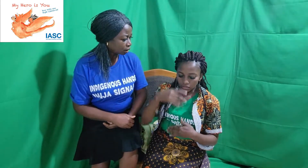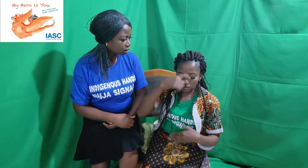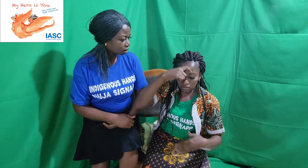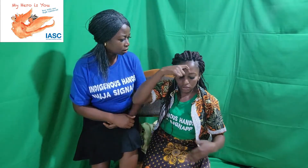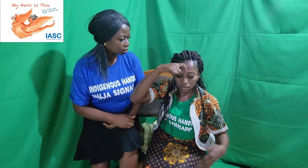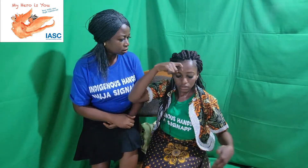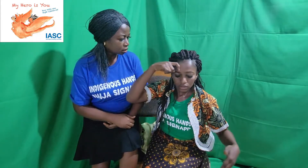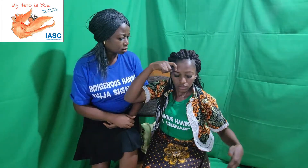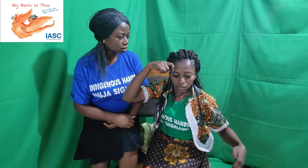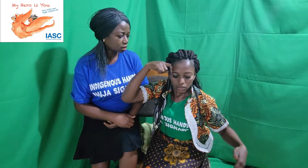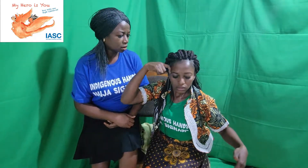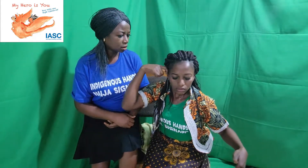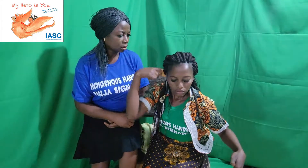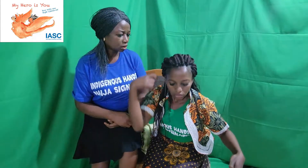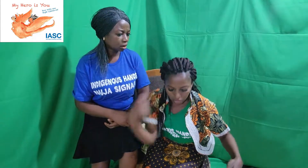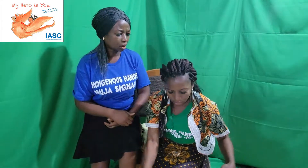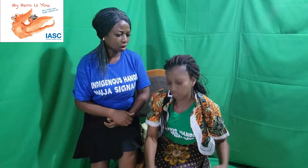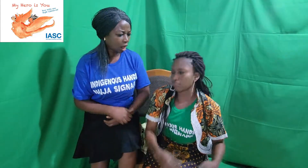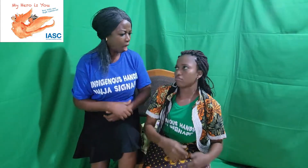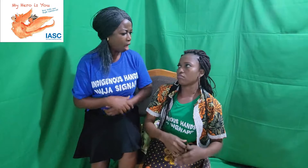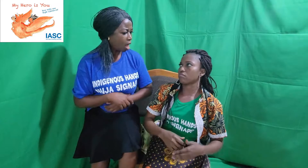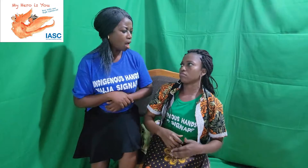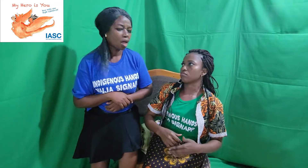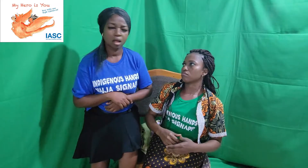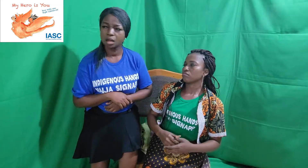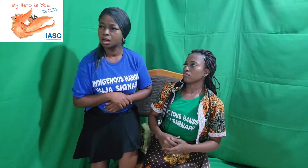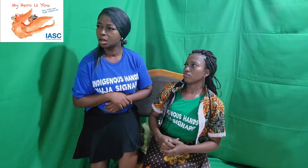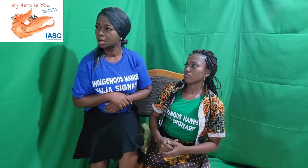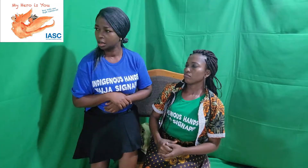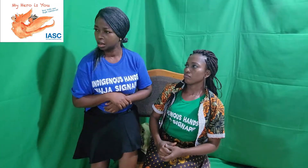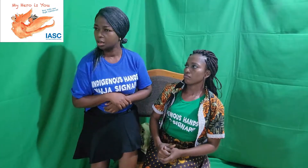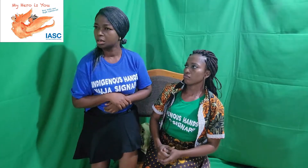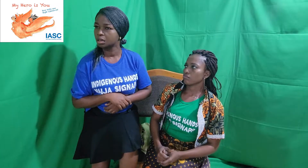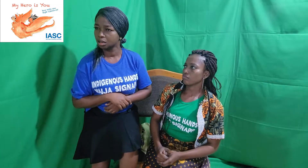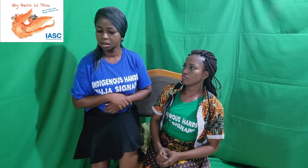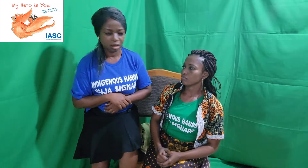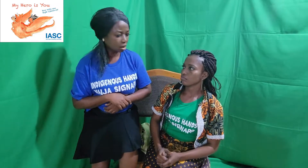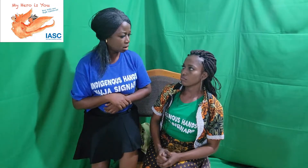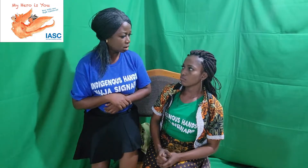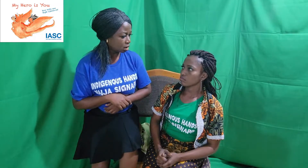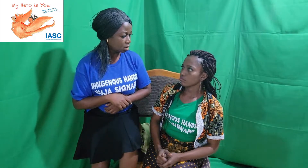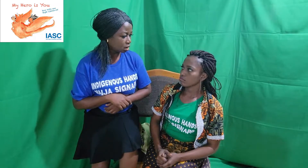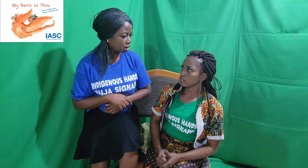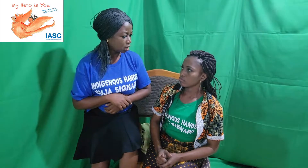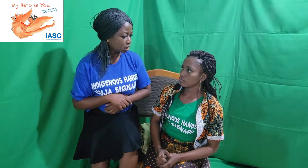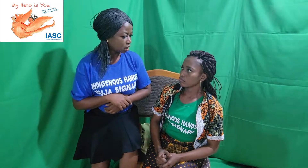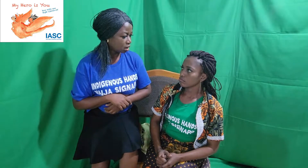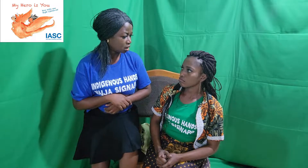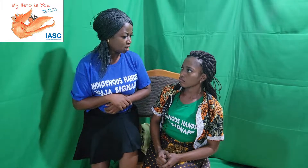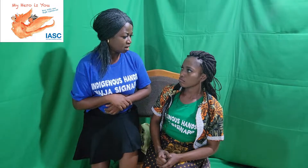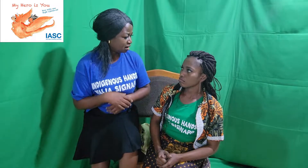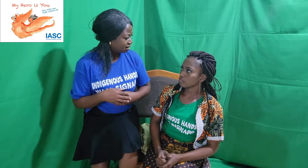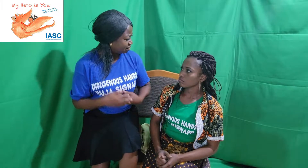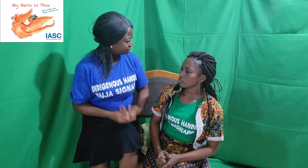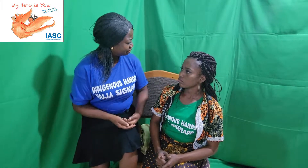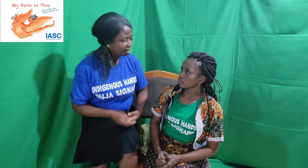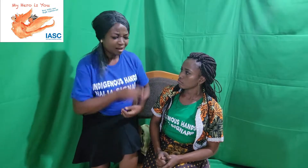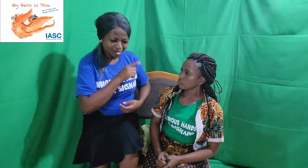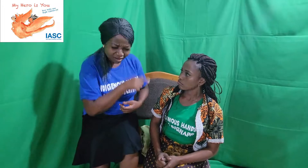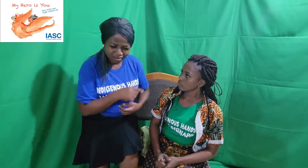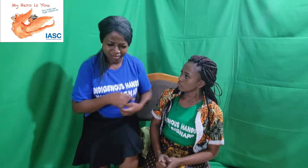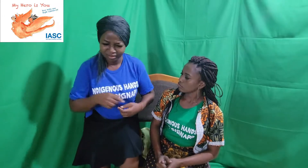people who are sick get a fever and cough and can have some trouble breathing.